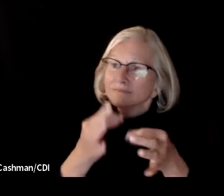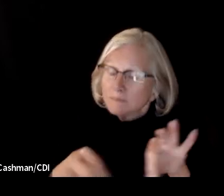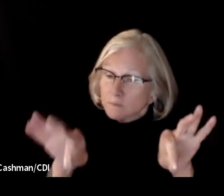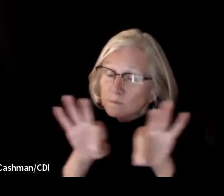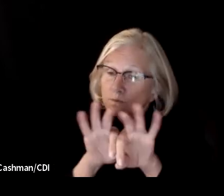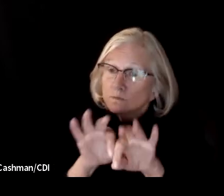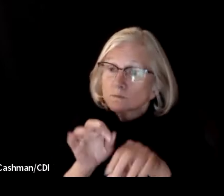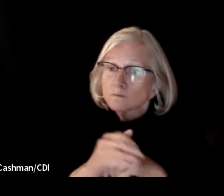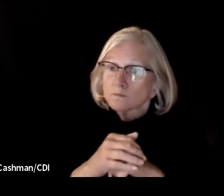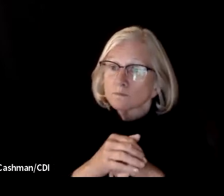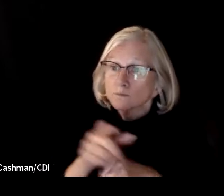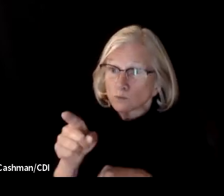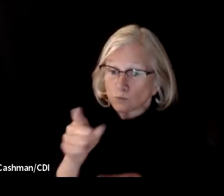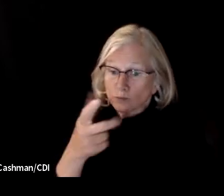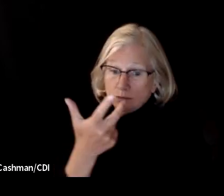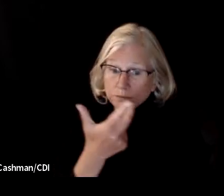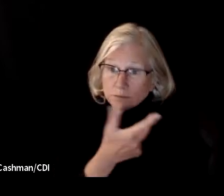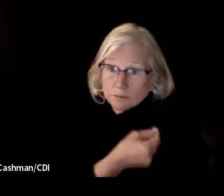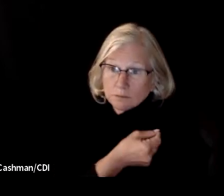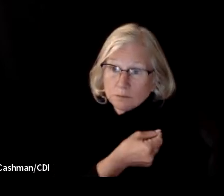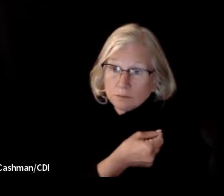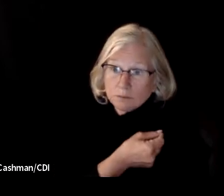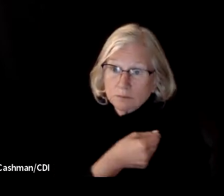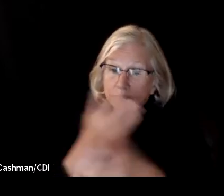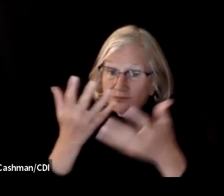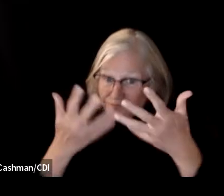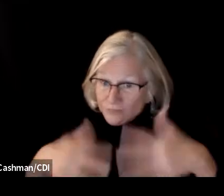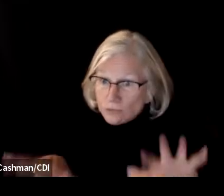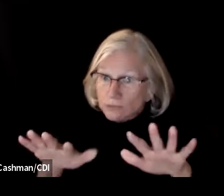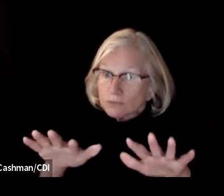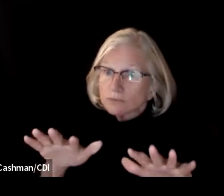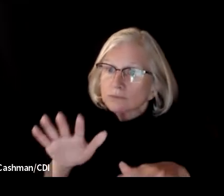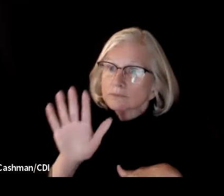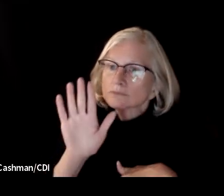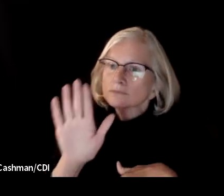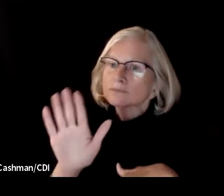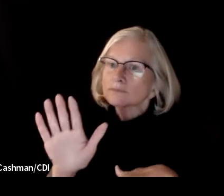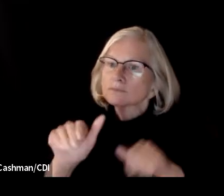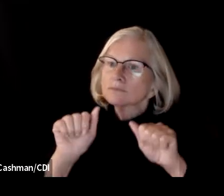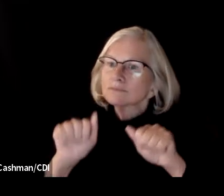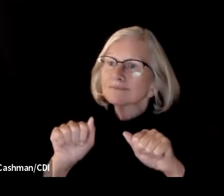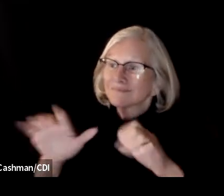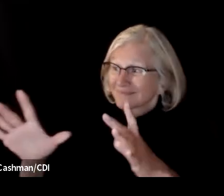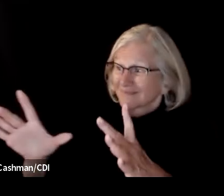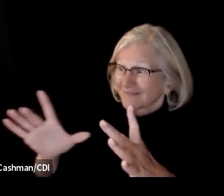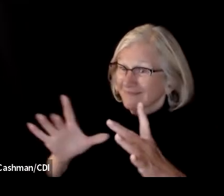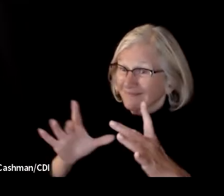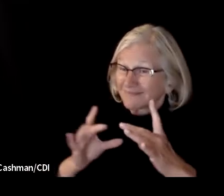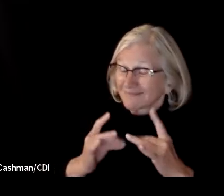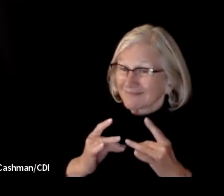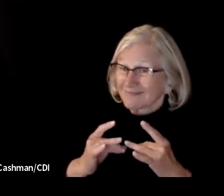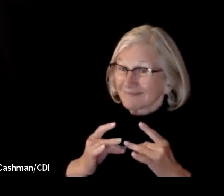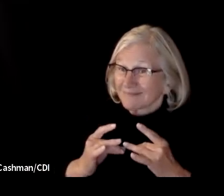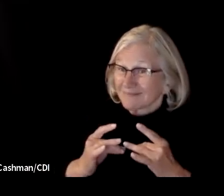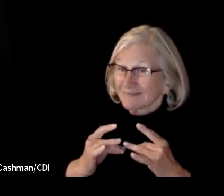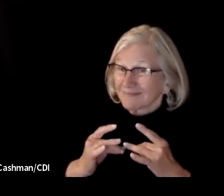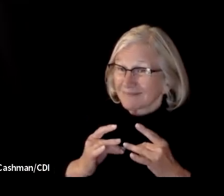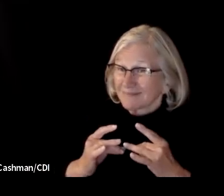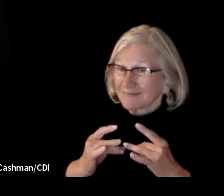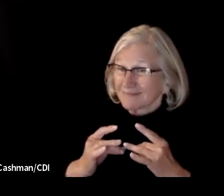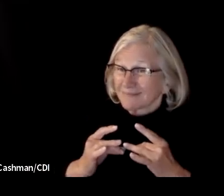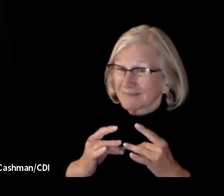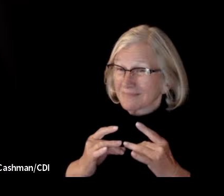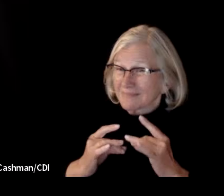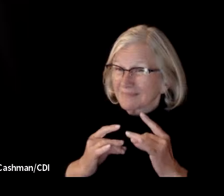risk of getting infected by the SARS-CoV-2 virus is 3.5 times lower than if you are not